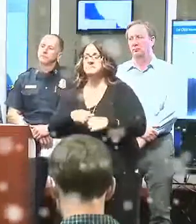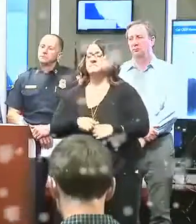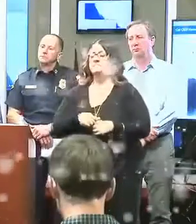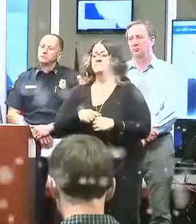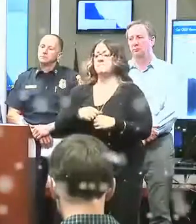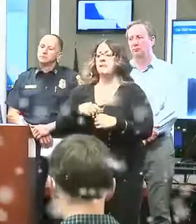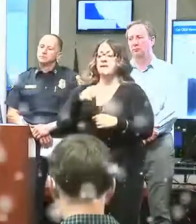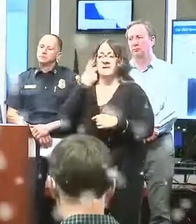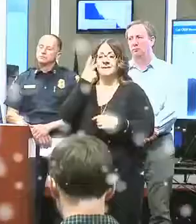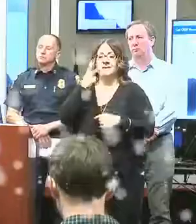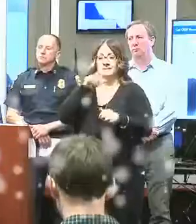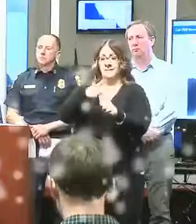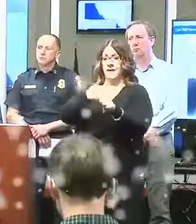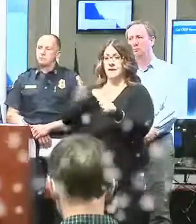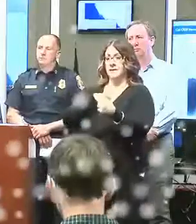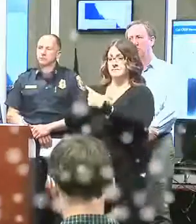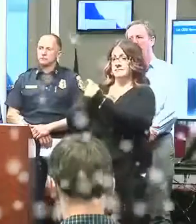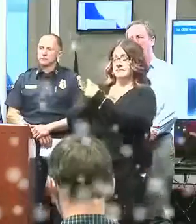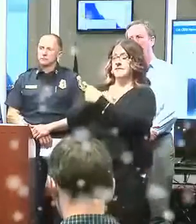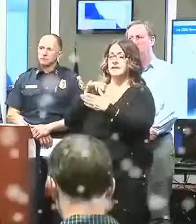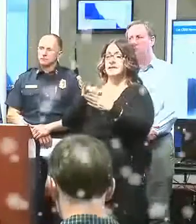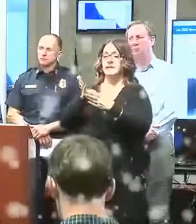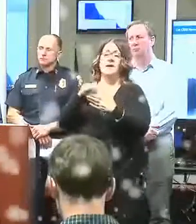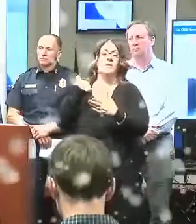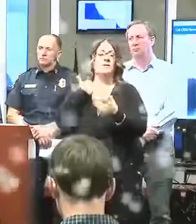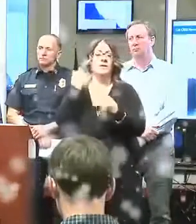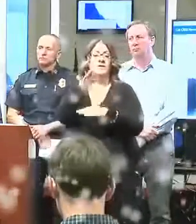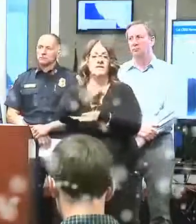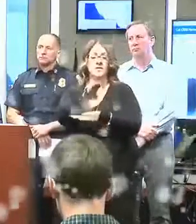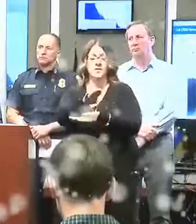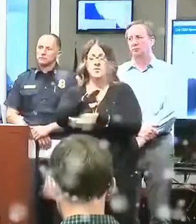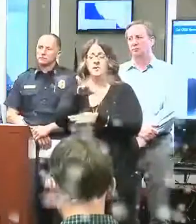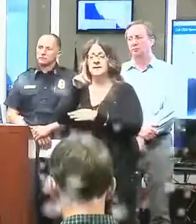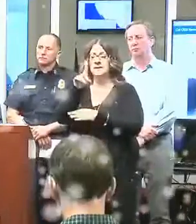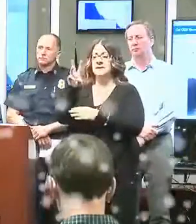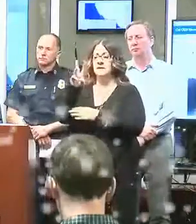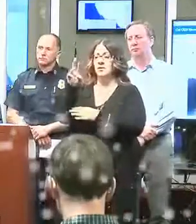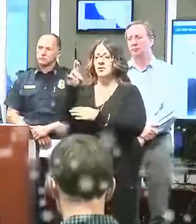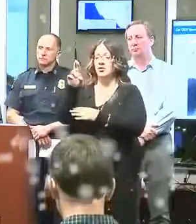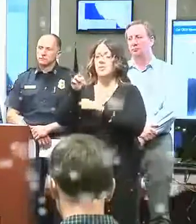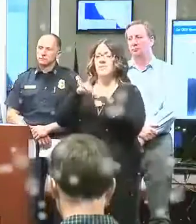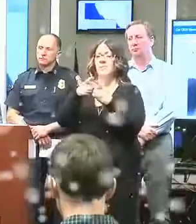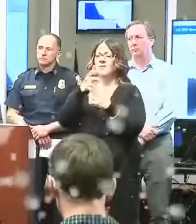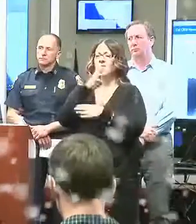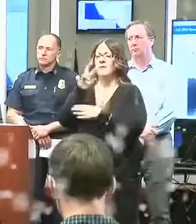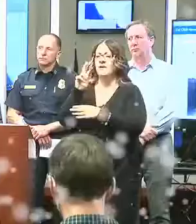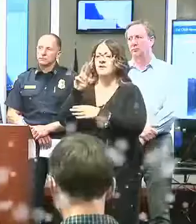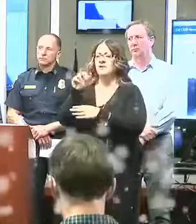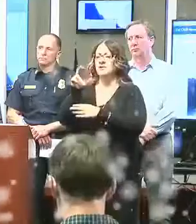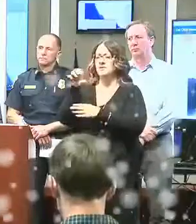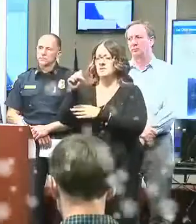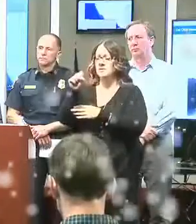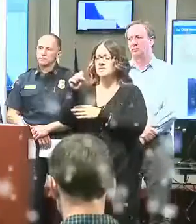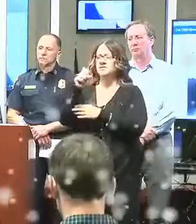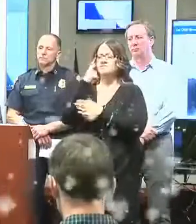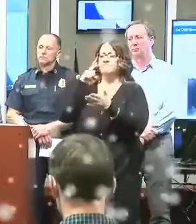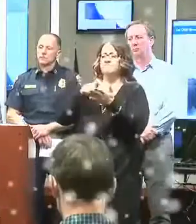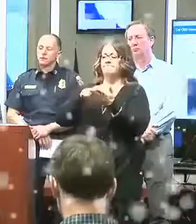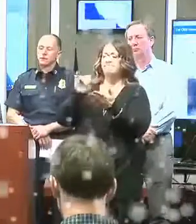see behind me this afternoon, when the Department of Water Resources realized the problem was developing at the auxiliary